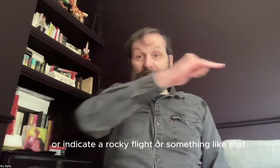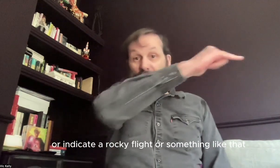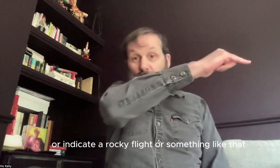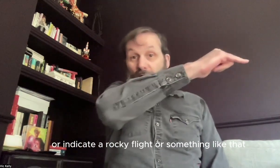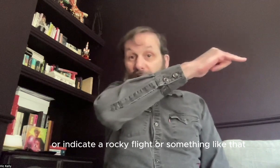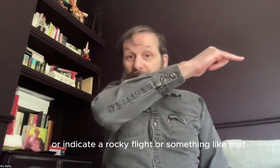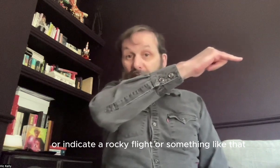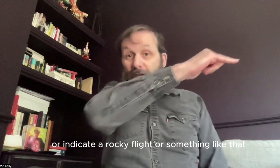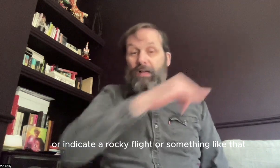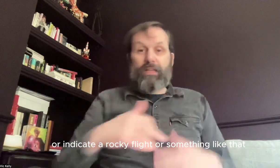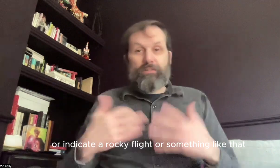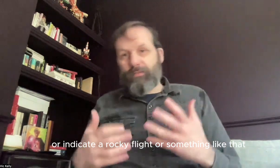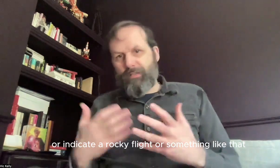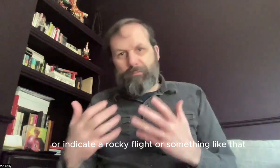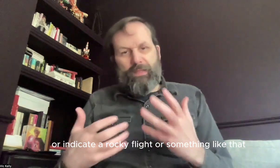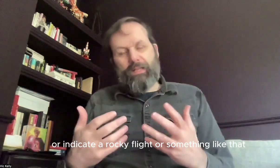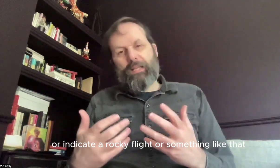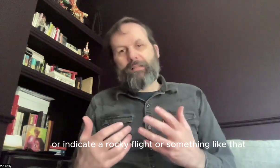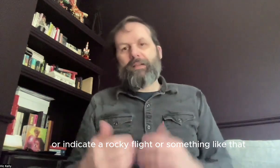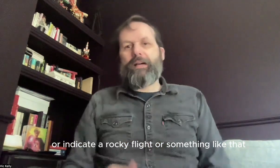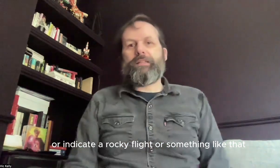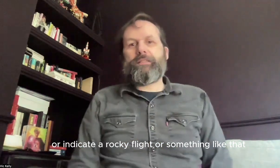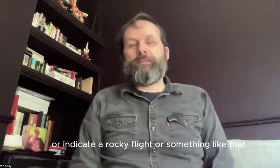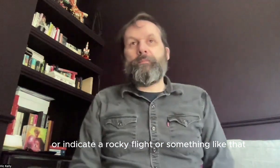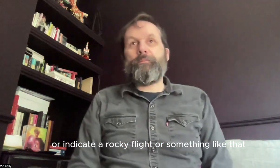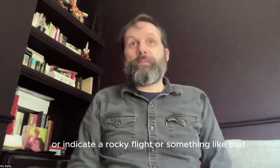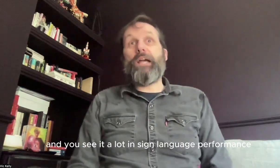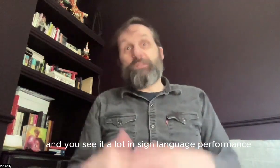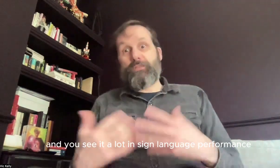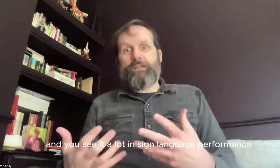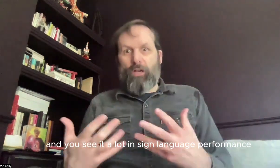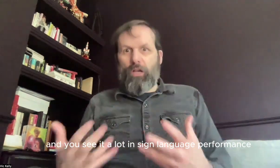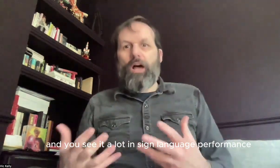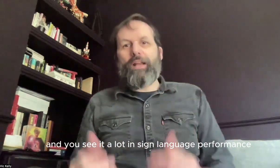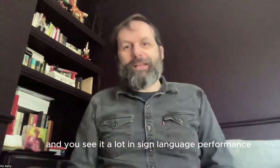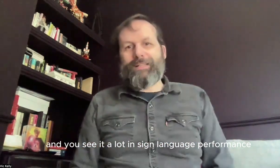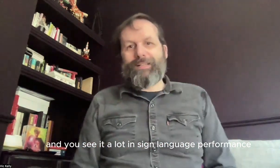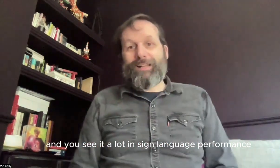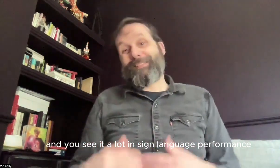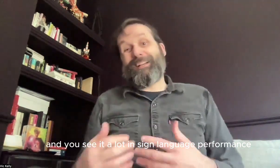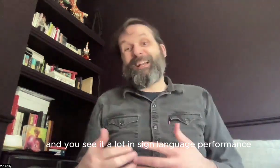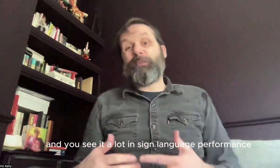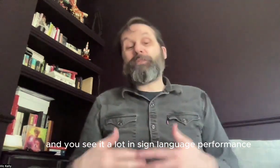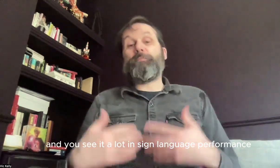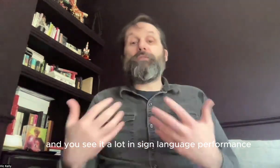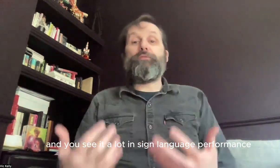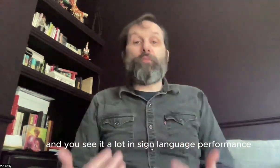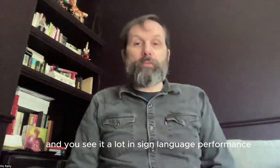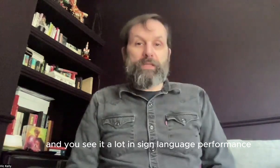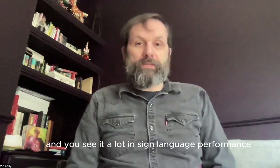a rocky flight or something like that. And you see it a lot in sign language